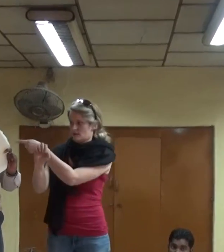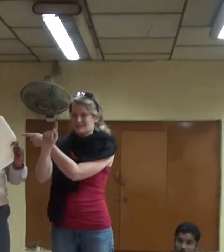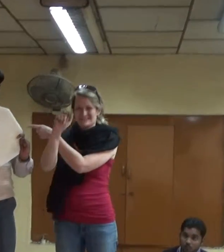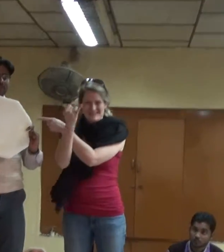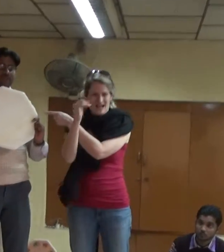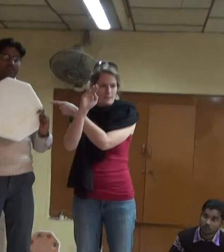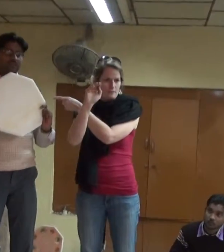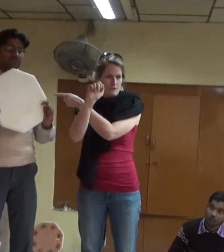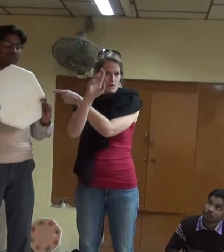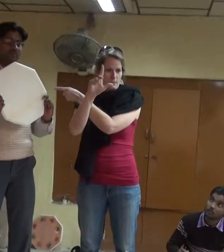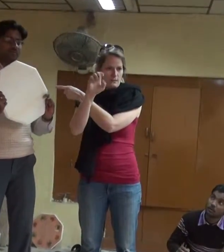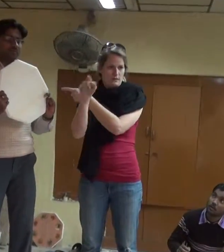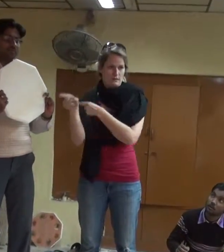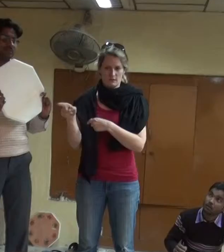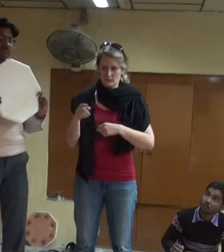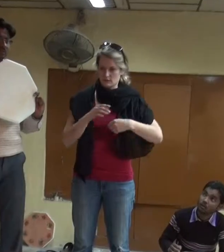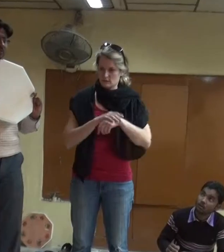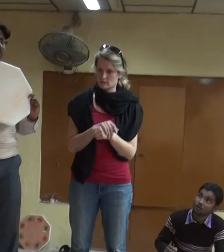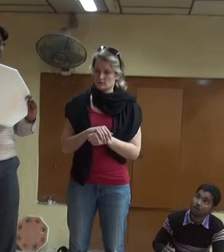This is the white.